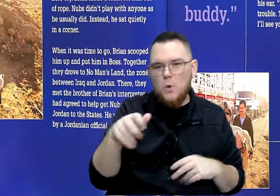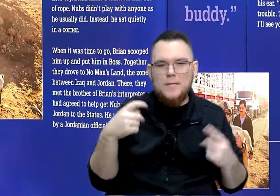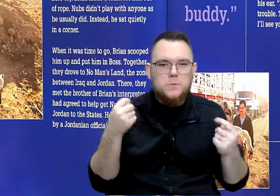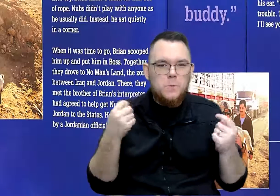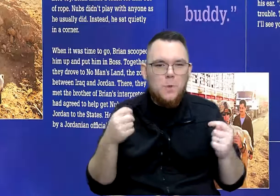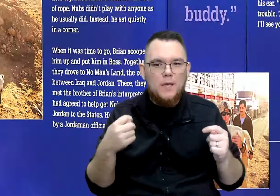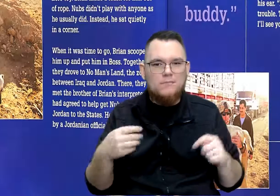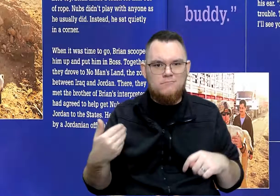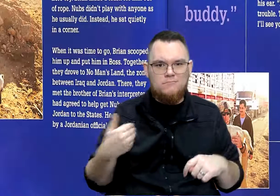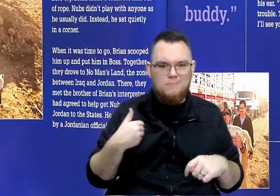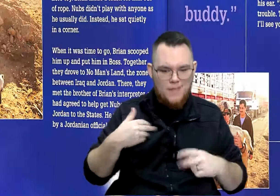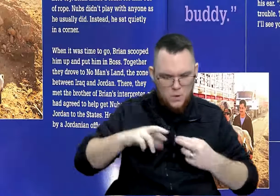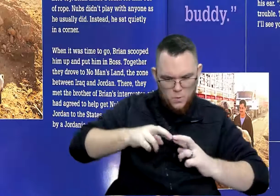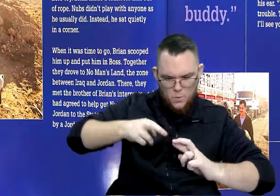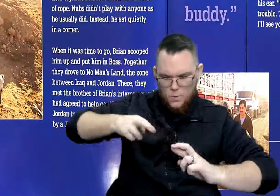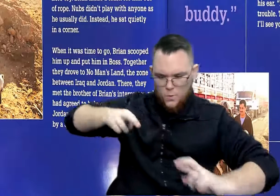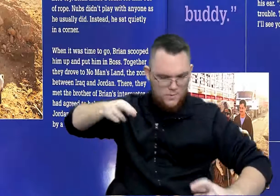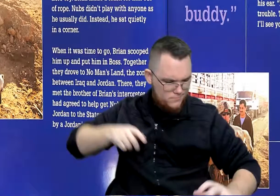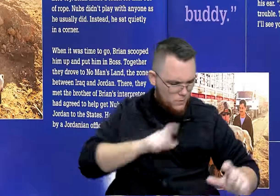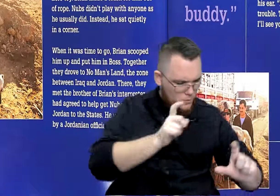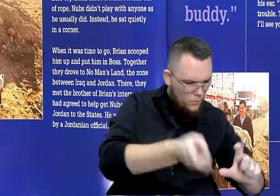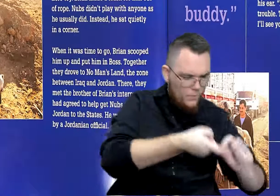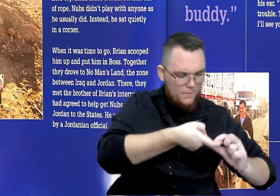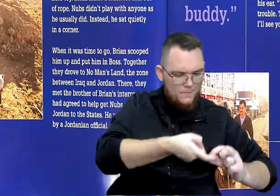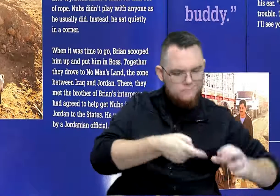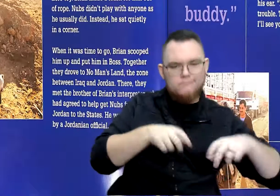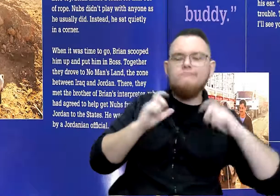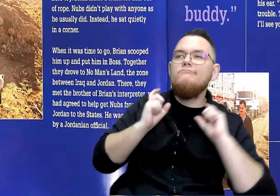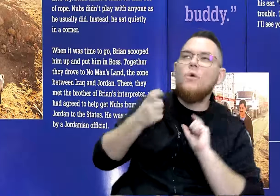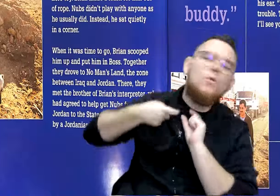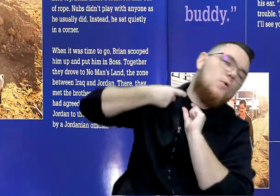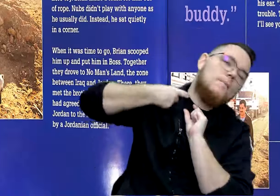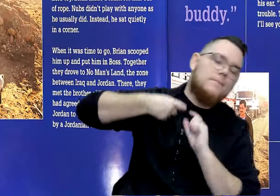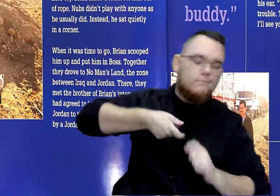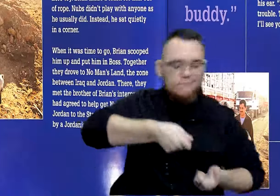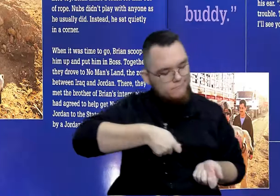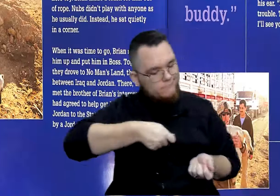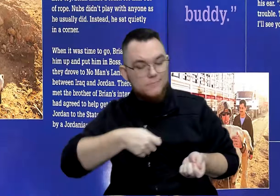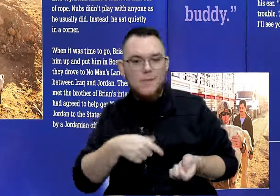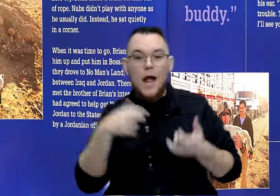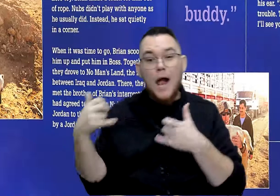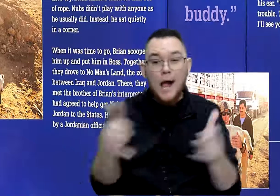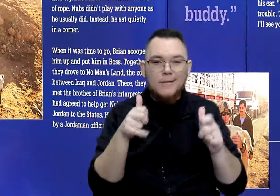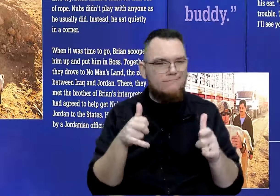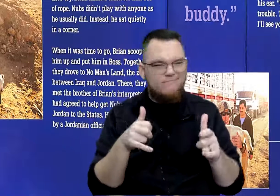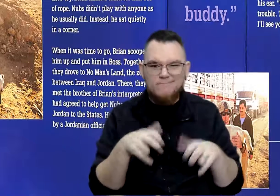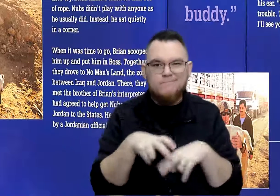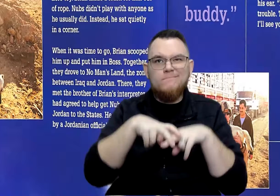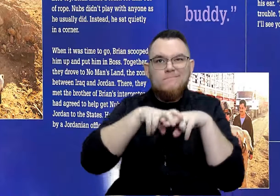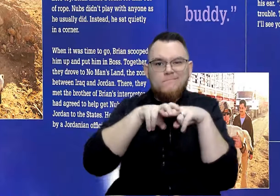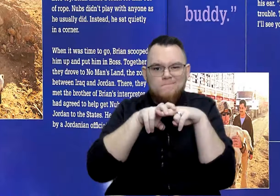him out of rope. Nubs didn't play with anyone as he usually did. Instead, he sat quietly in a